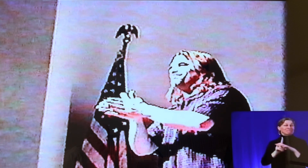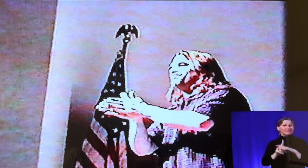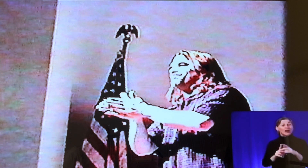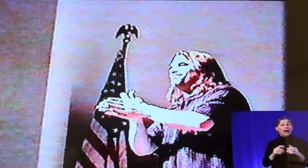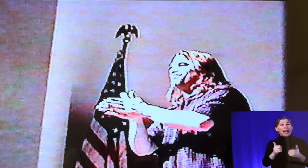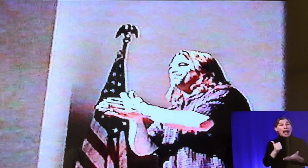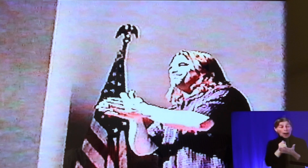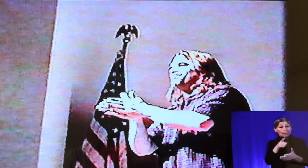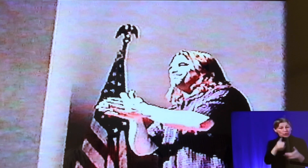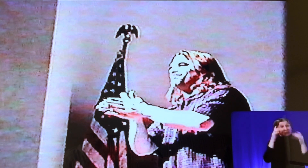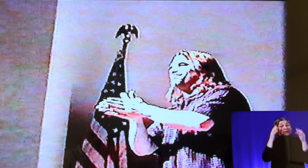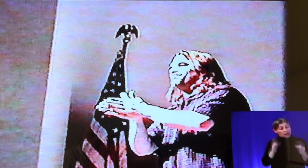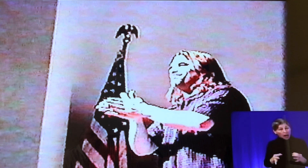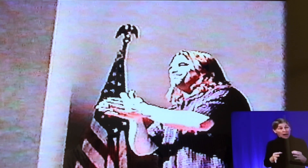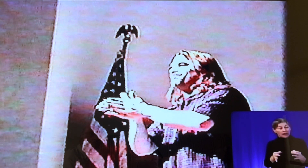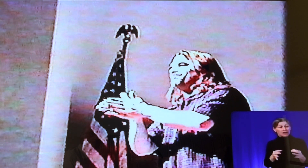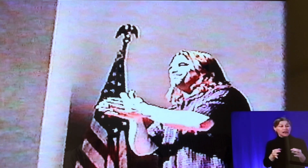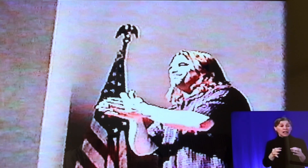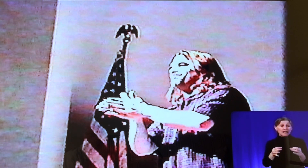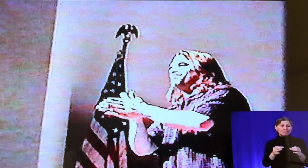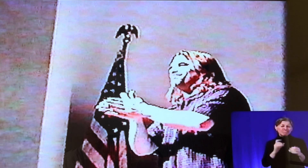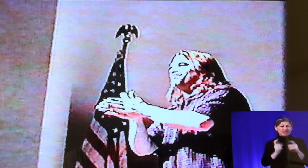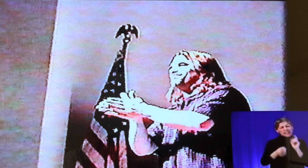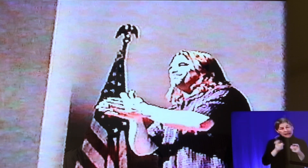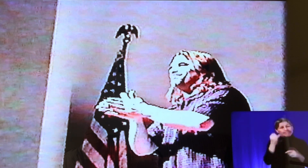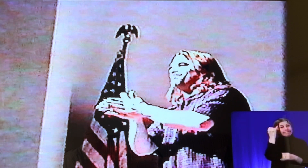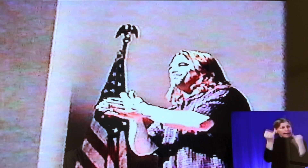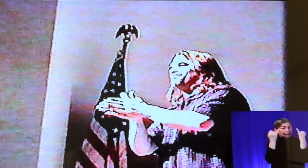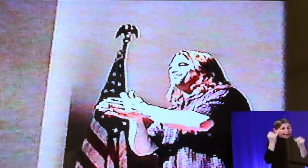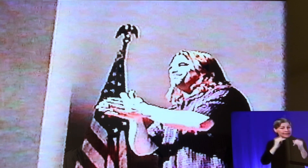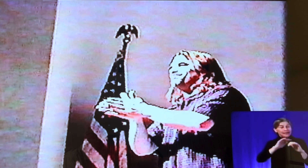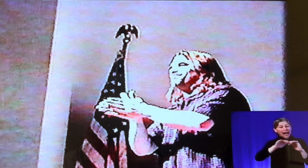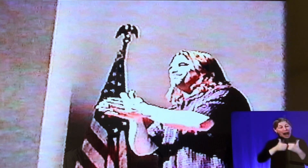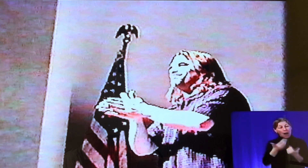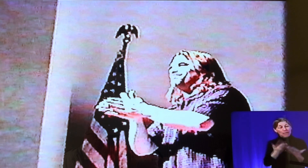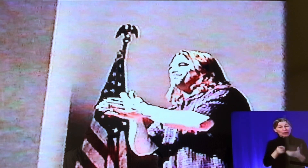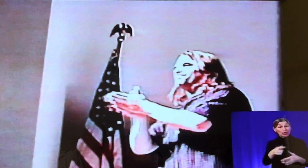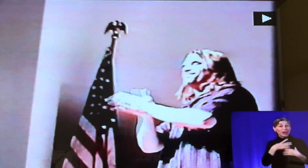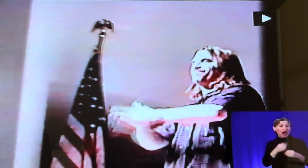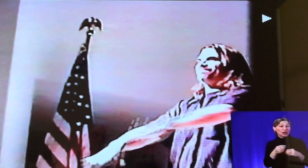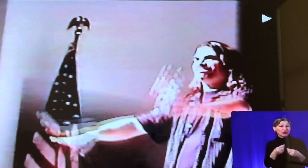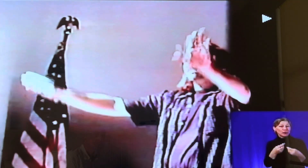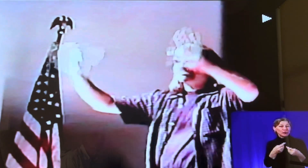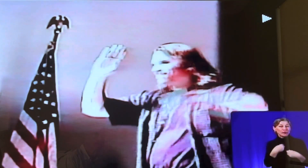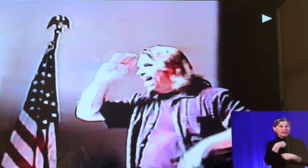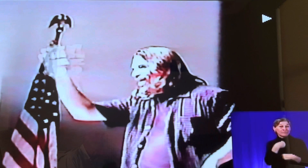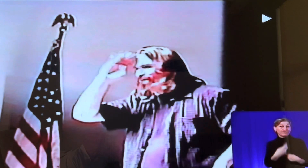decisions and give you some ideas about how you might phrase things for this introduction.